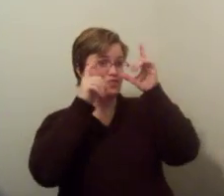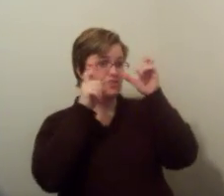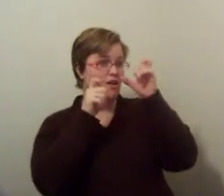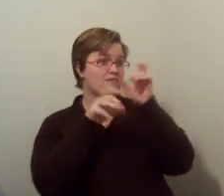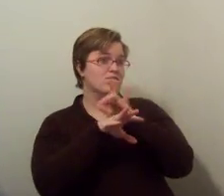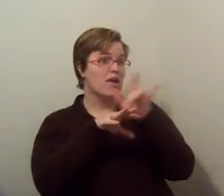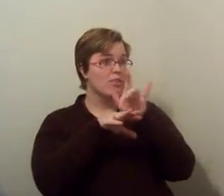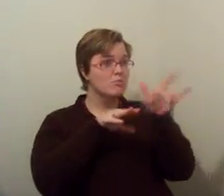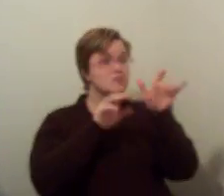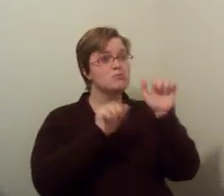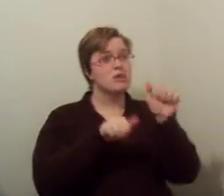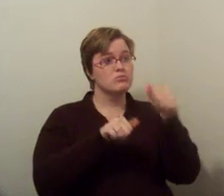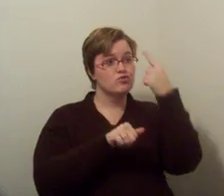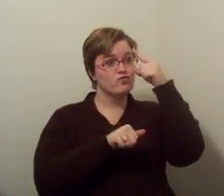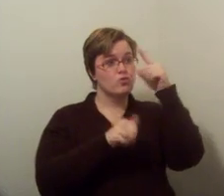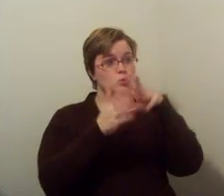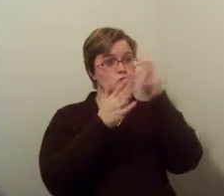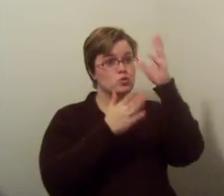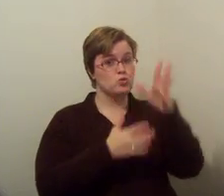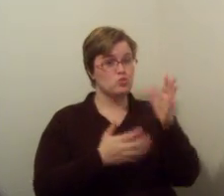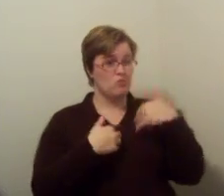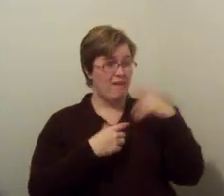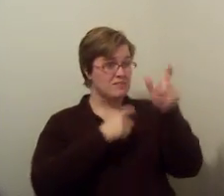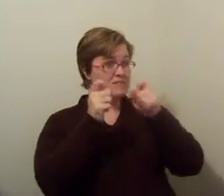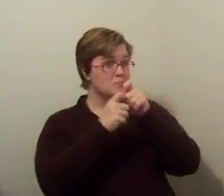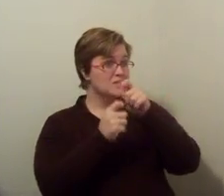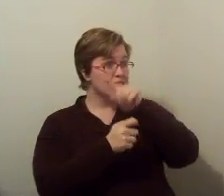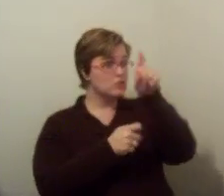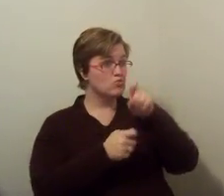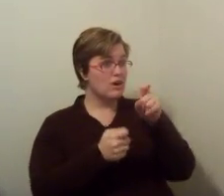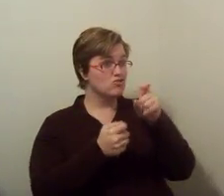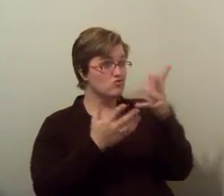for students. So I don't know if you have any specific questions that you want to start with.